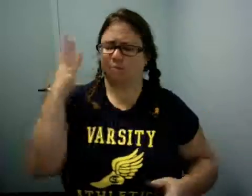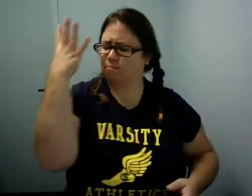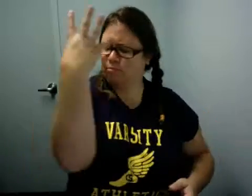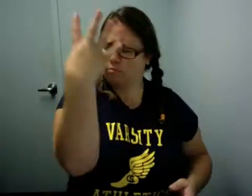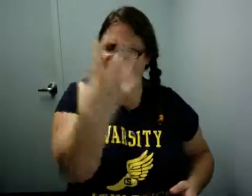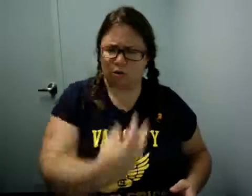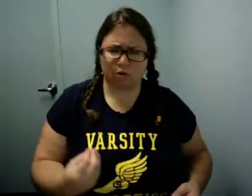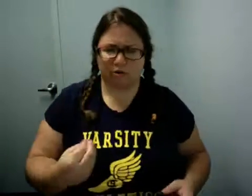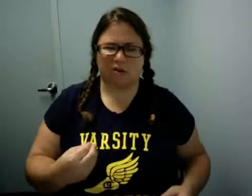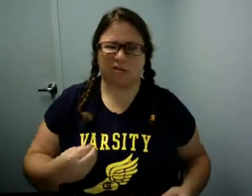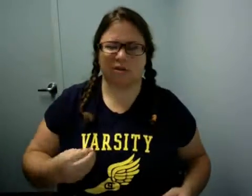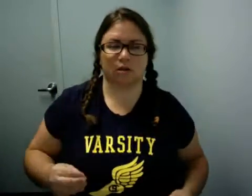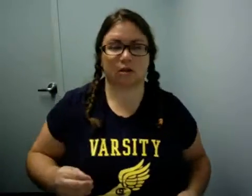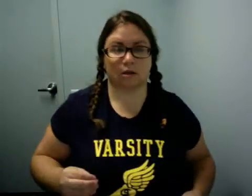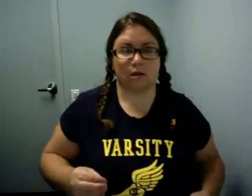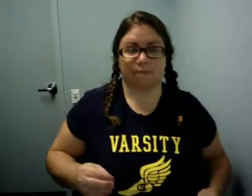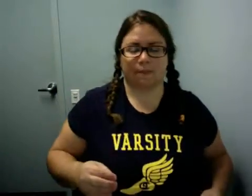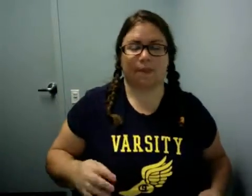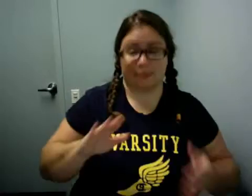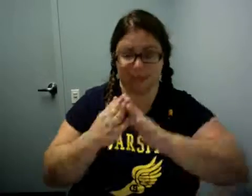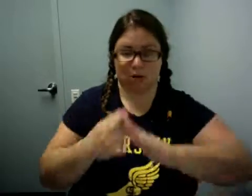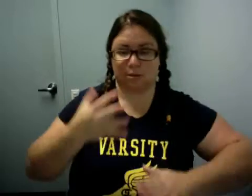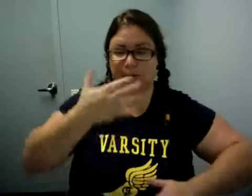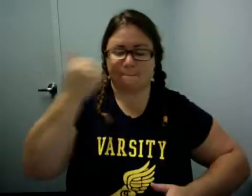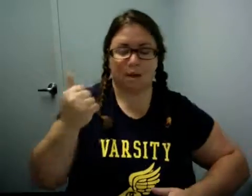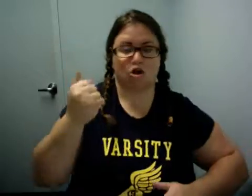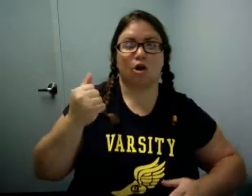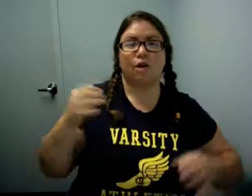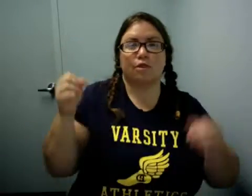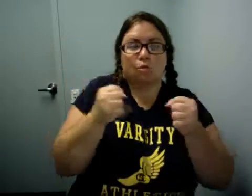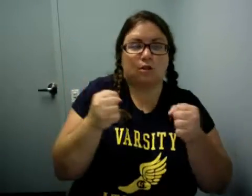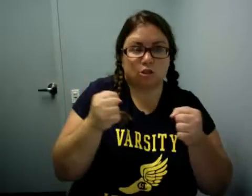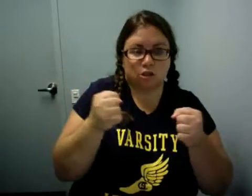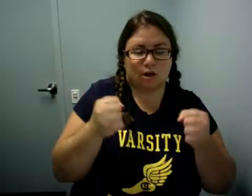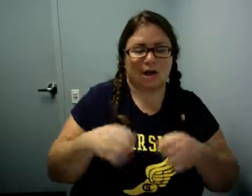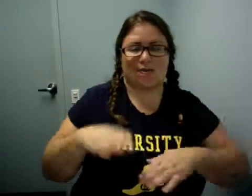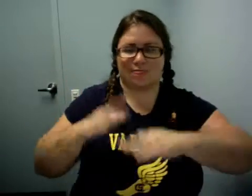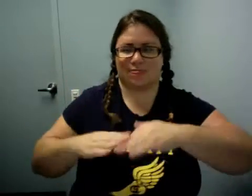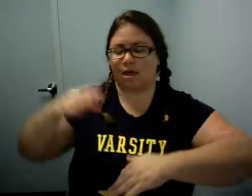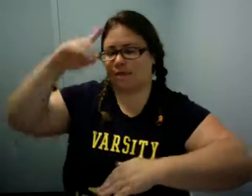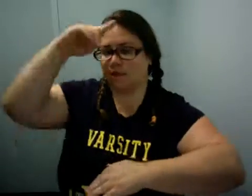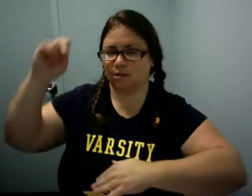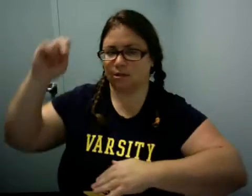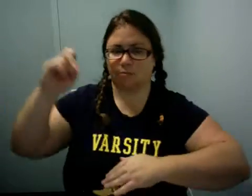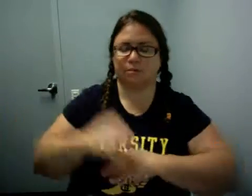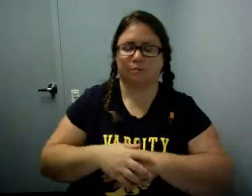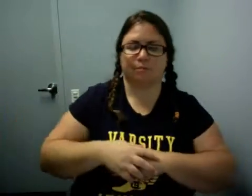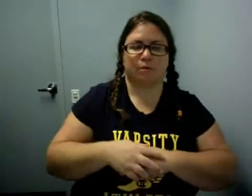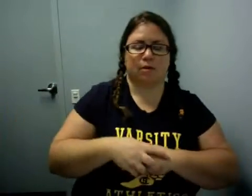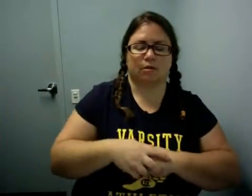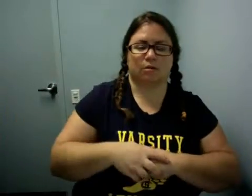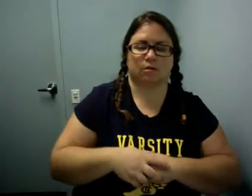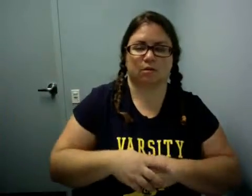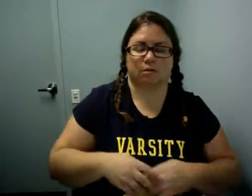think it's better in the winter than in the summer, so go if you can. But it all lit up,